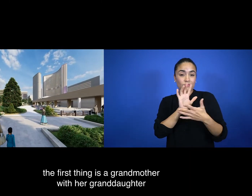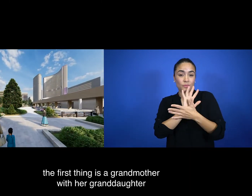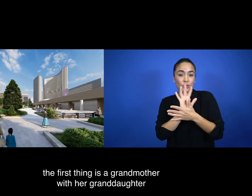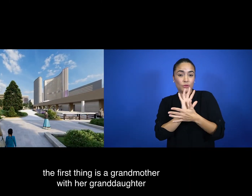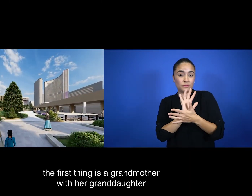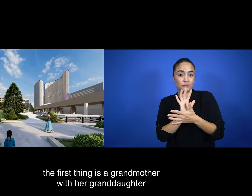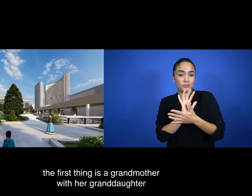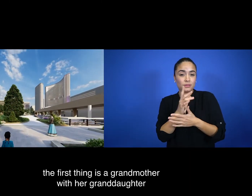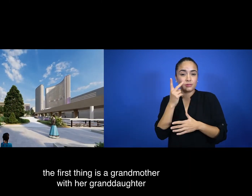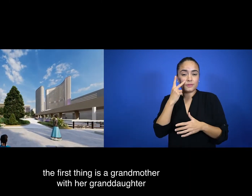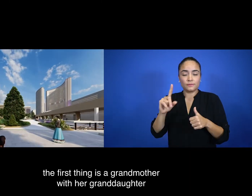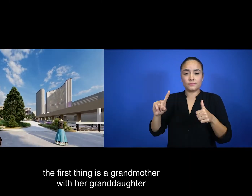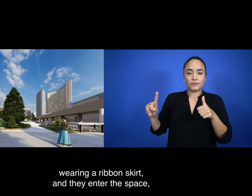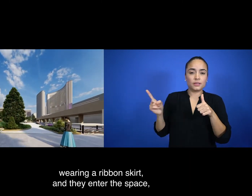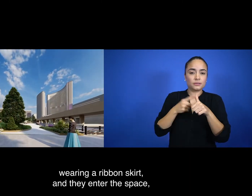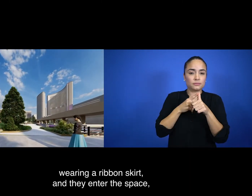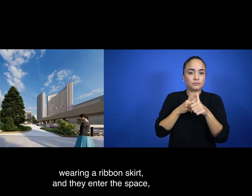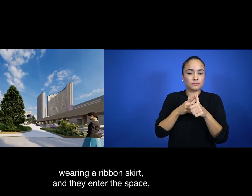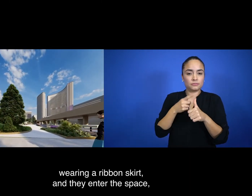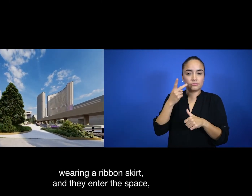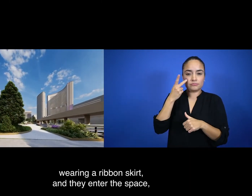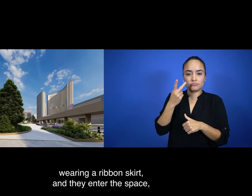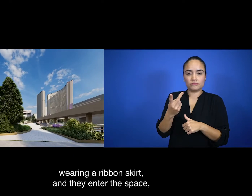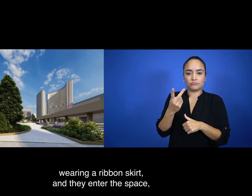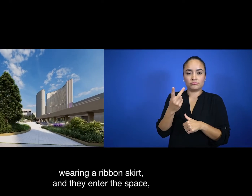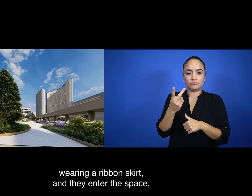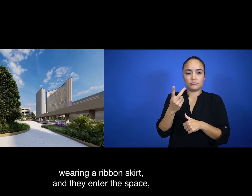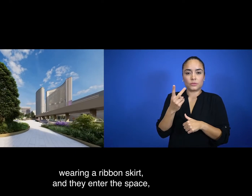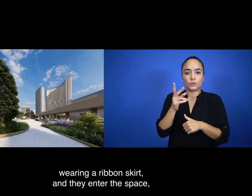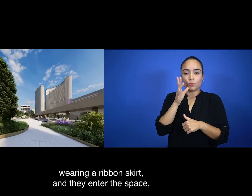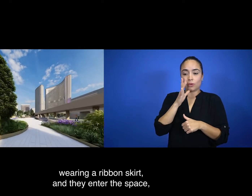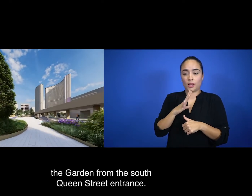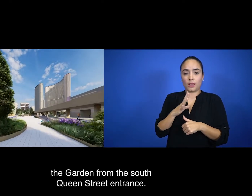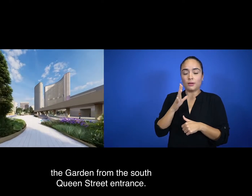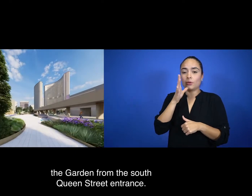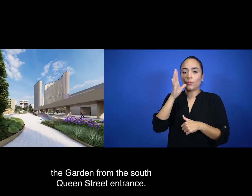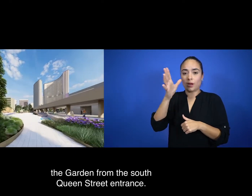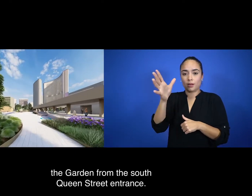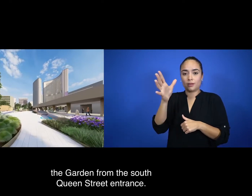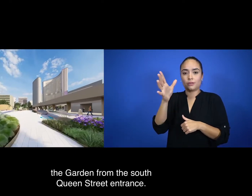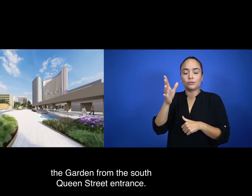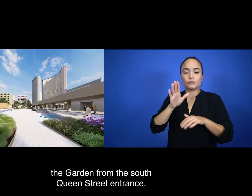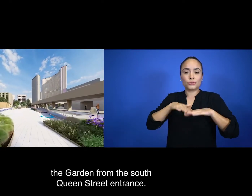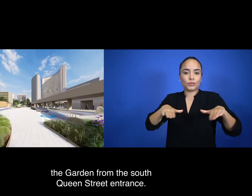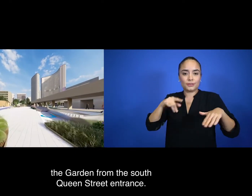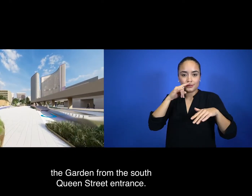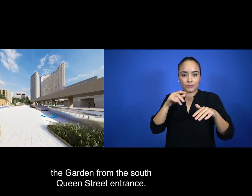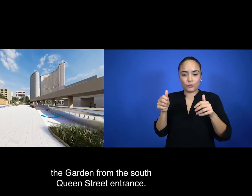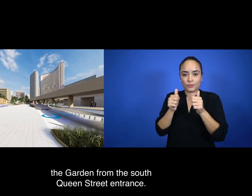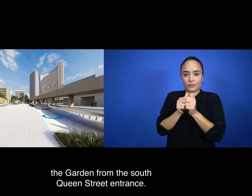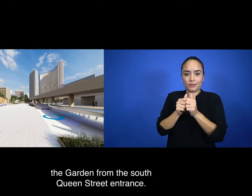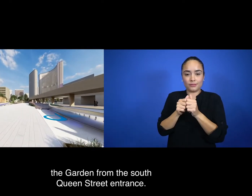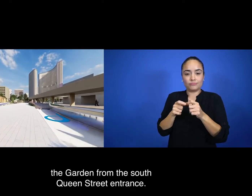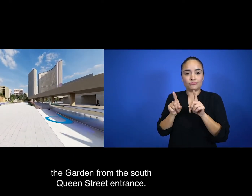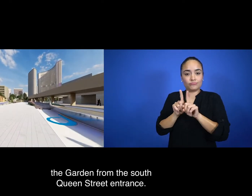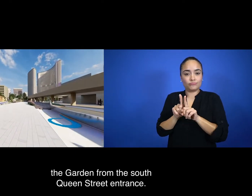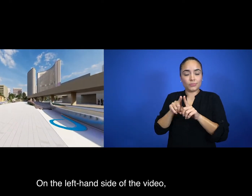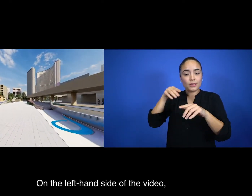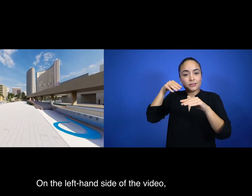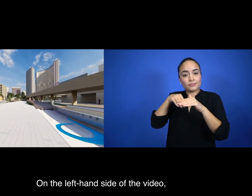her granddaughter wearing a ribbon skirt, and they enter the space, the garden, from the south Queen Street entrance. On the